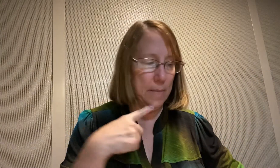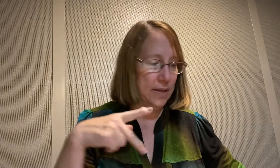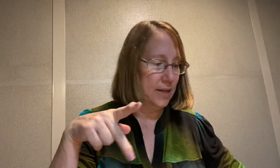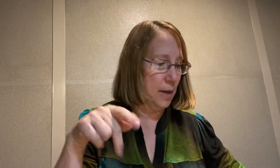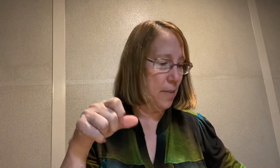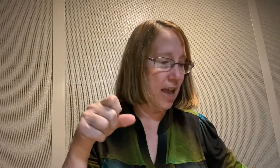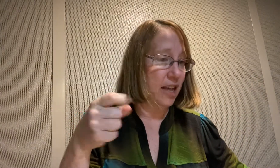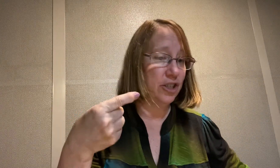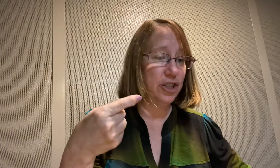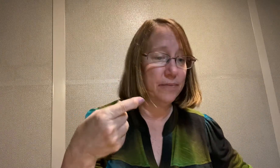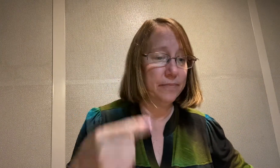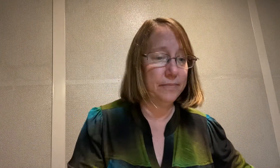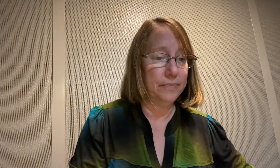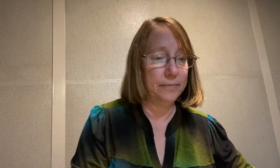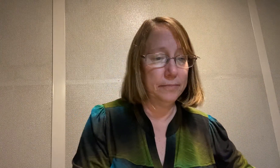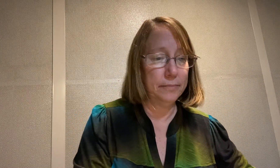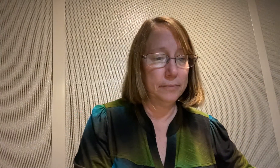I'm missing a page.